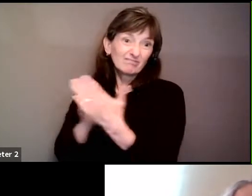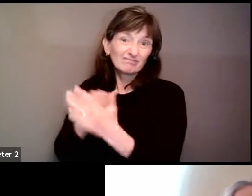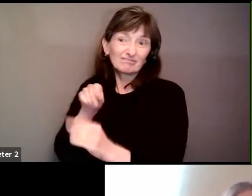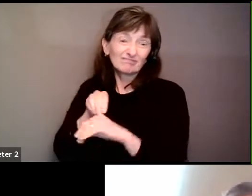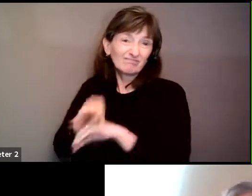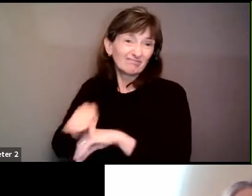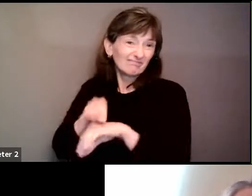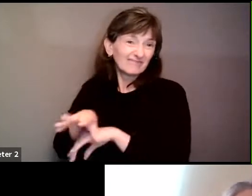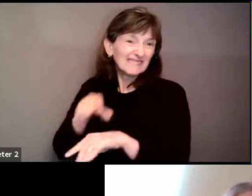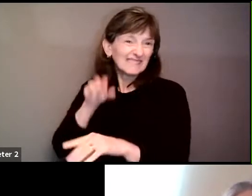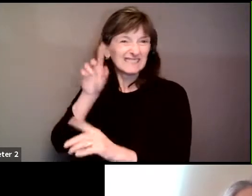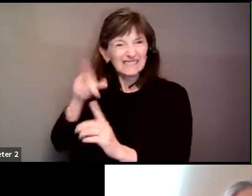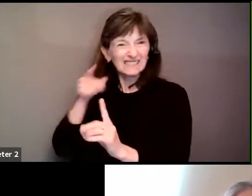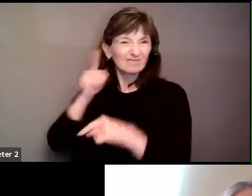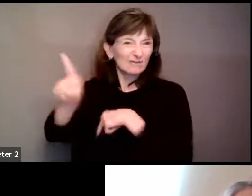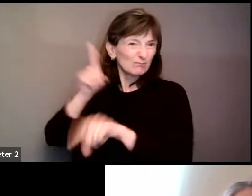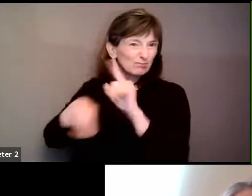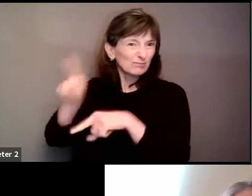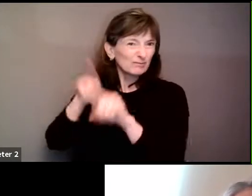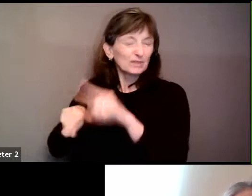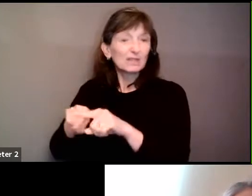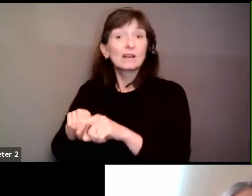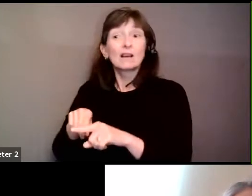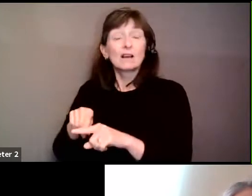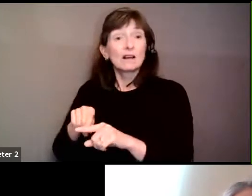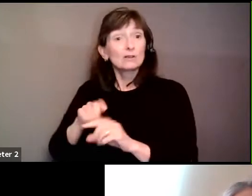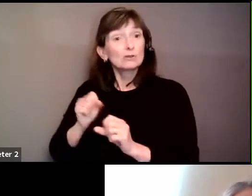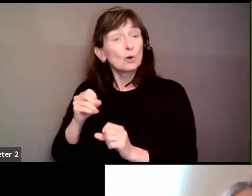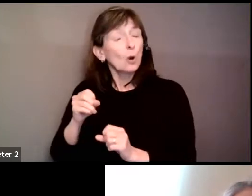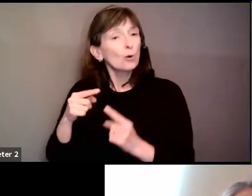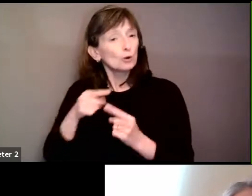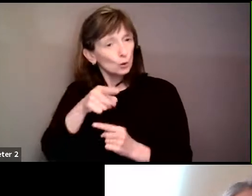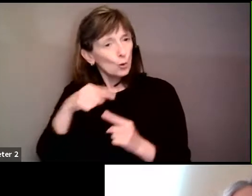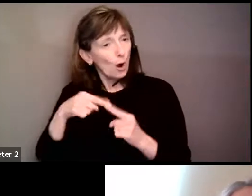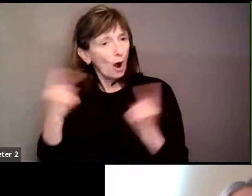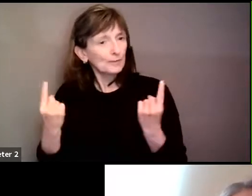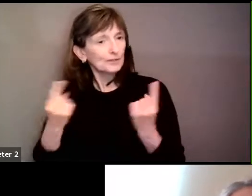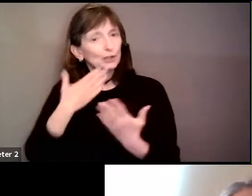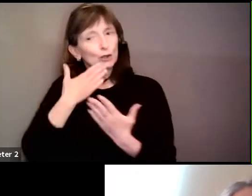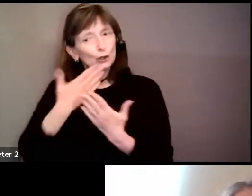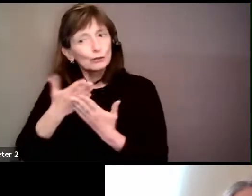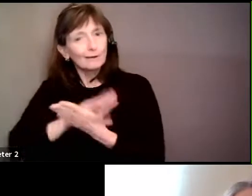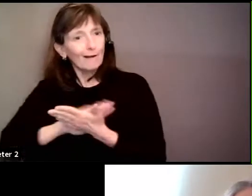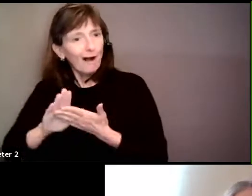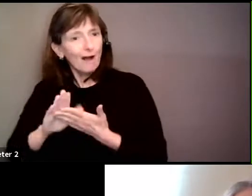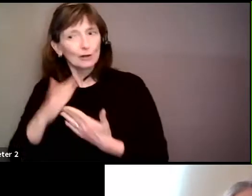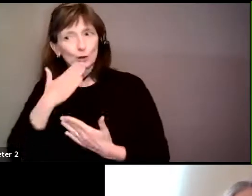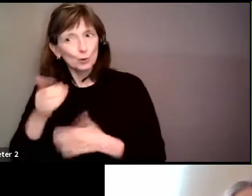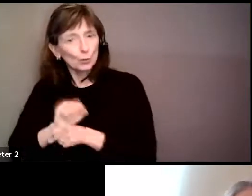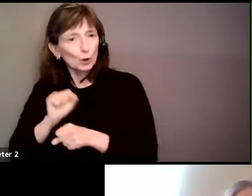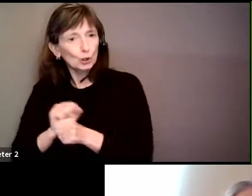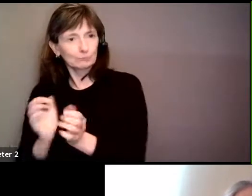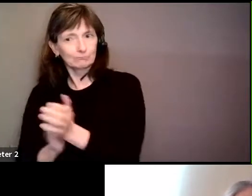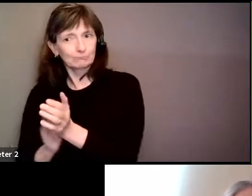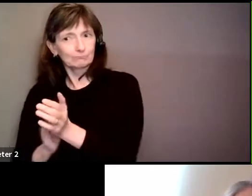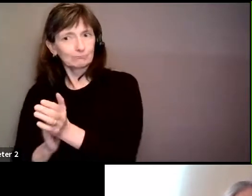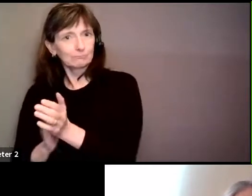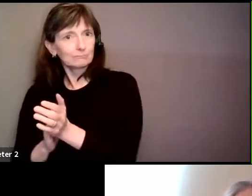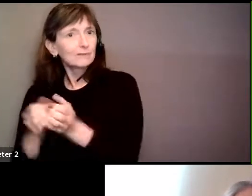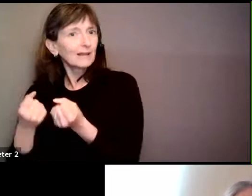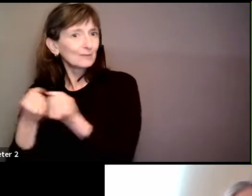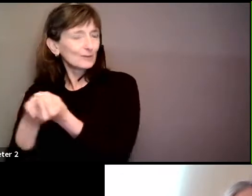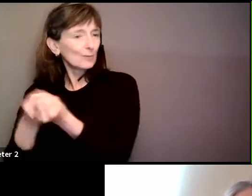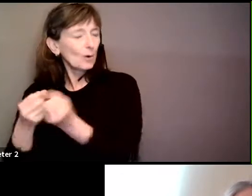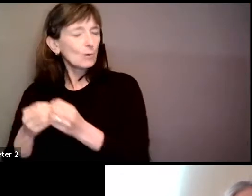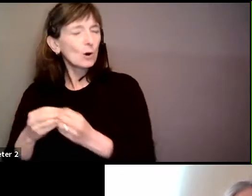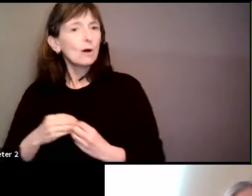And sometimes it just means a lot to tell someone that the work they're doing is making a difference, because it helps them keep going. And the other way to support, though,